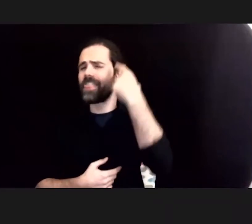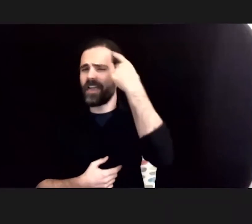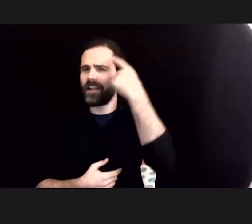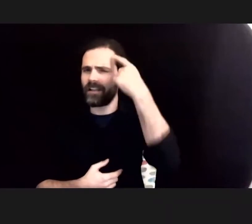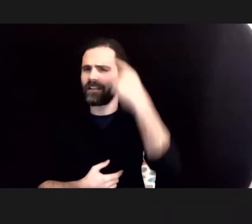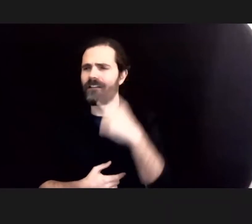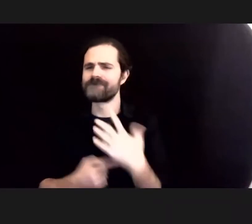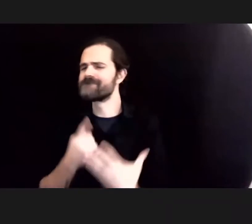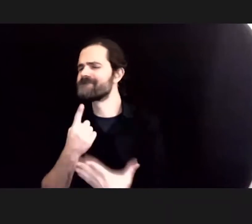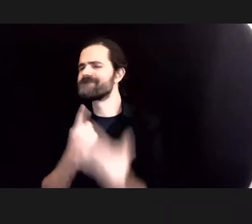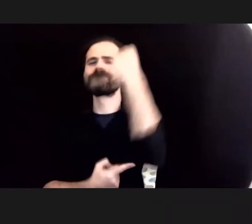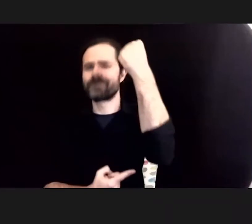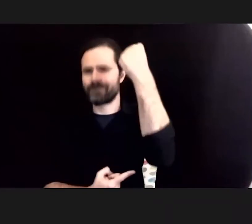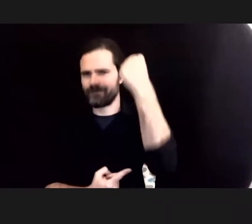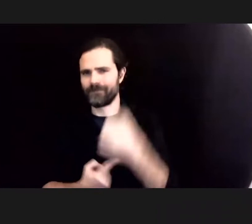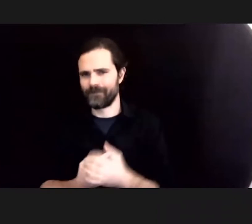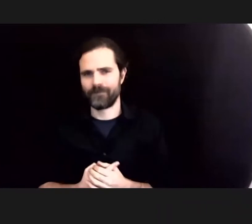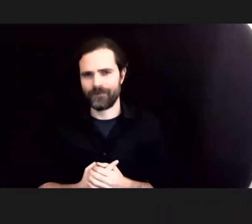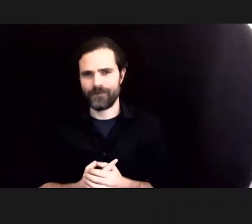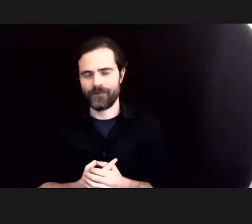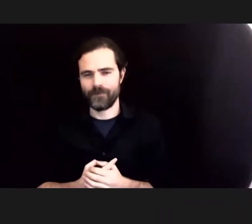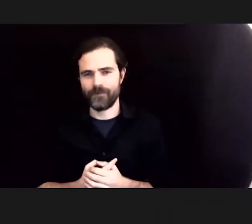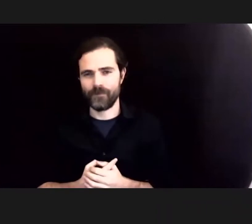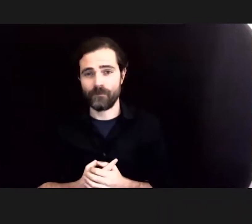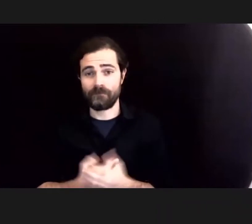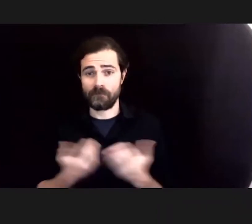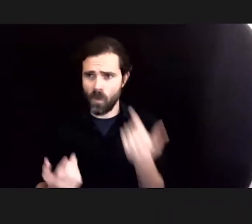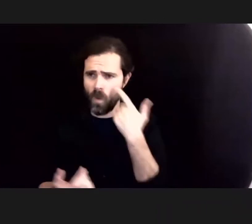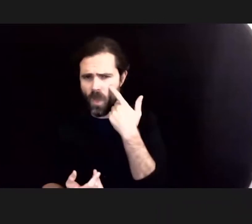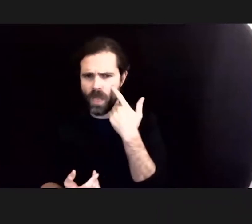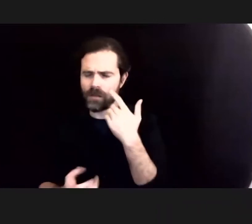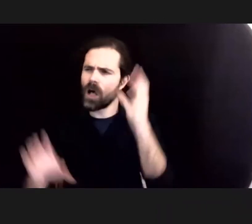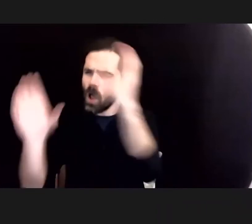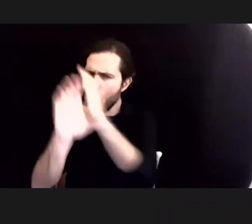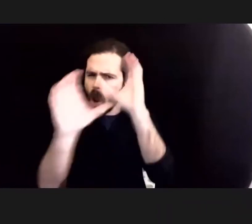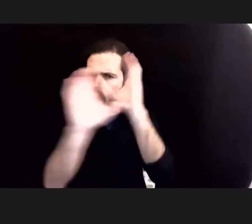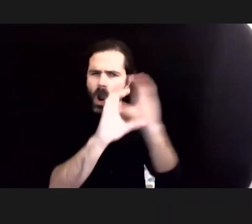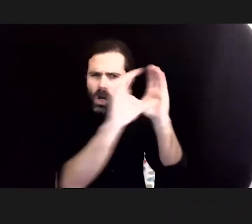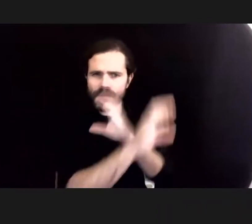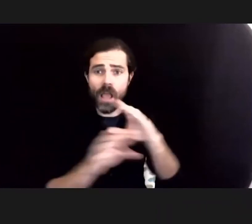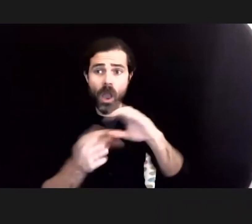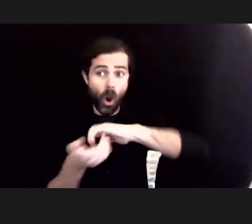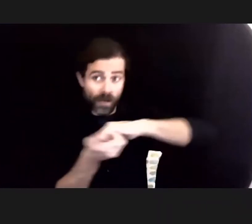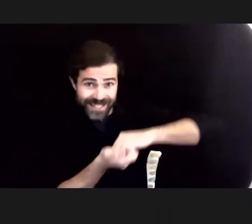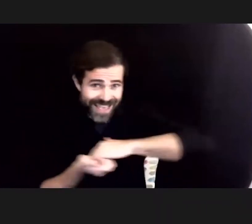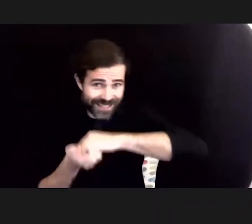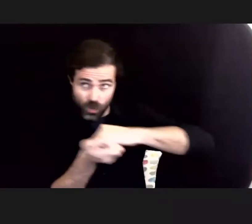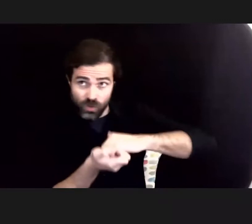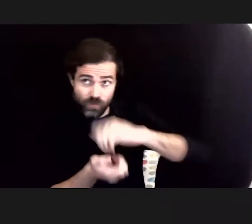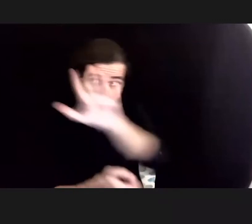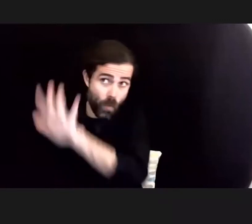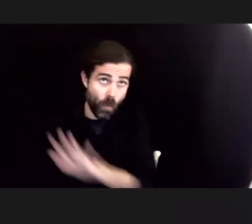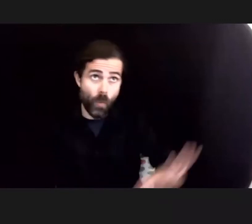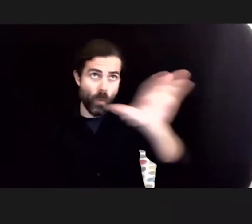We engage the organizations in Europe that best represent the